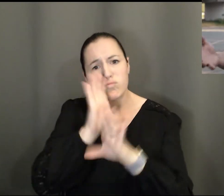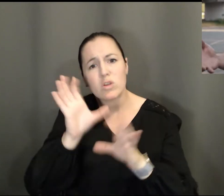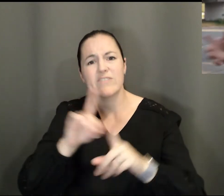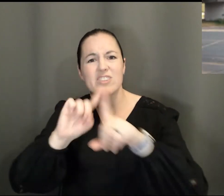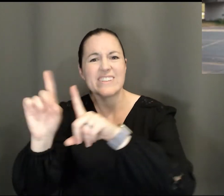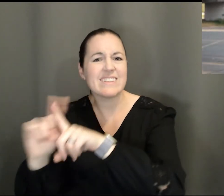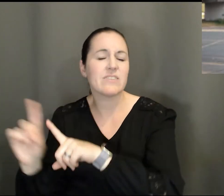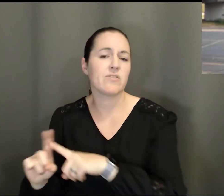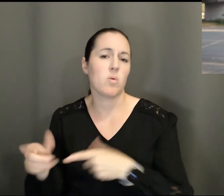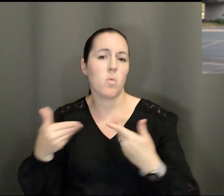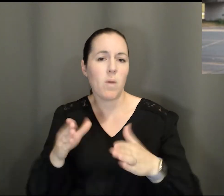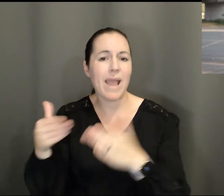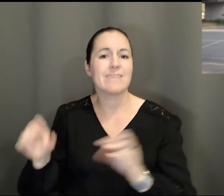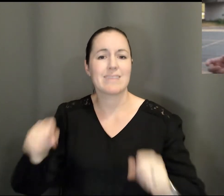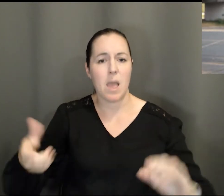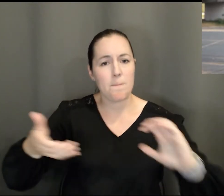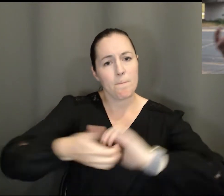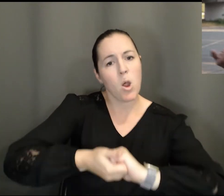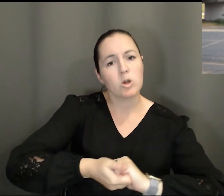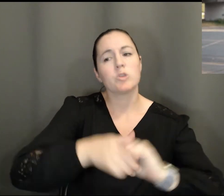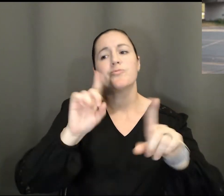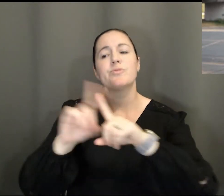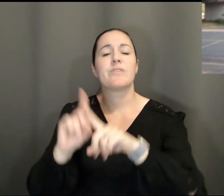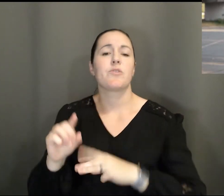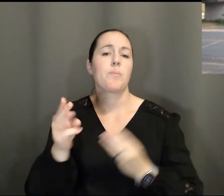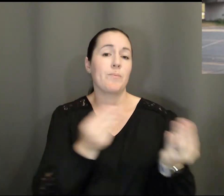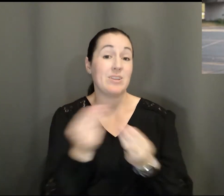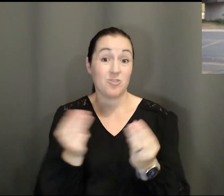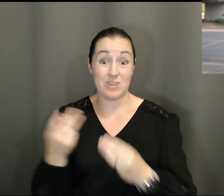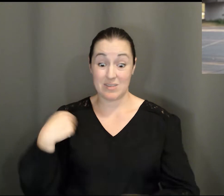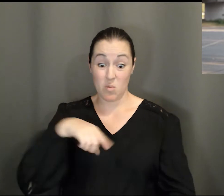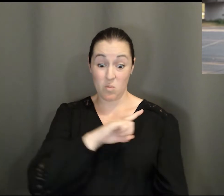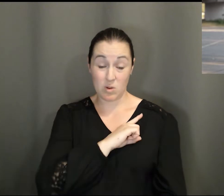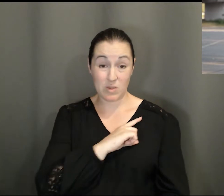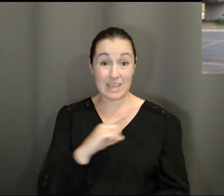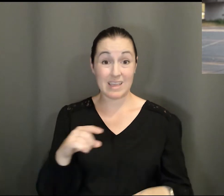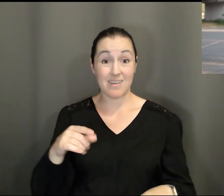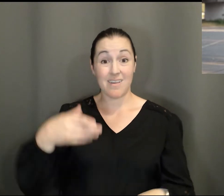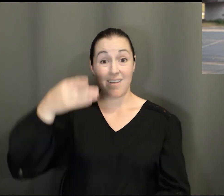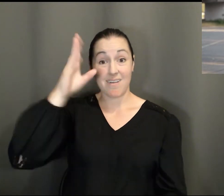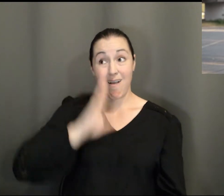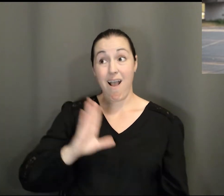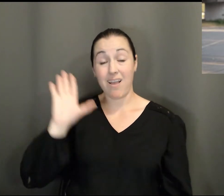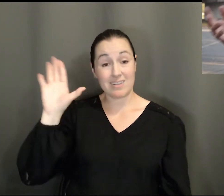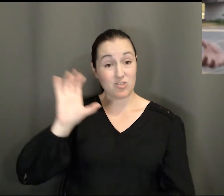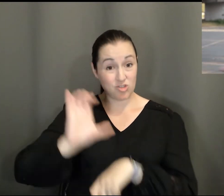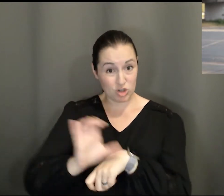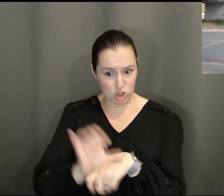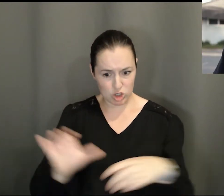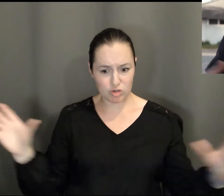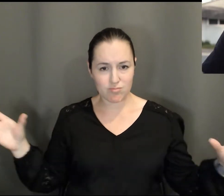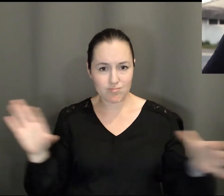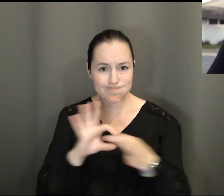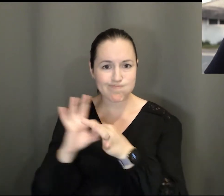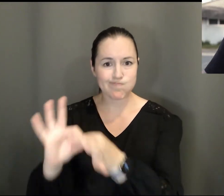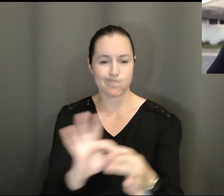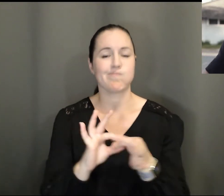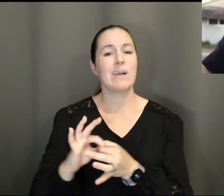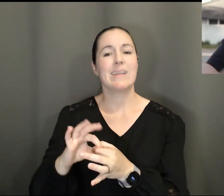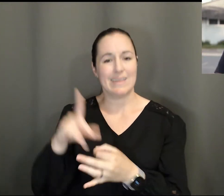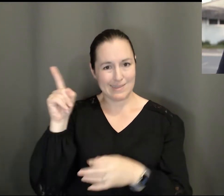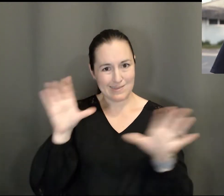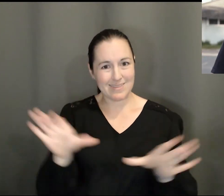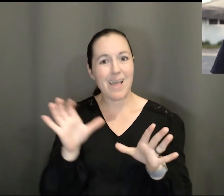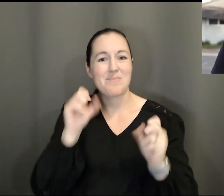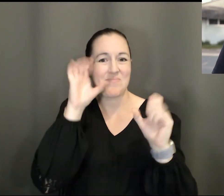other churches, partner with other ministries, and when the body of Christ is unified, God uses His church to do amazing, amazing things. And over the last couple weeks, we